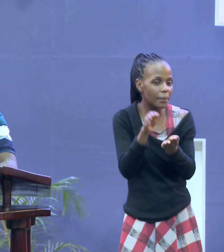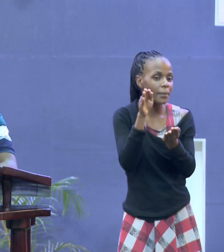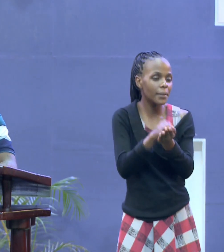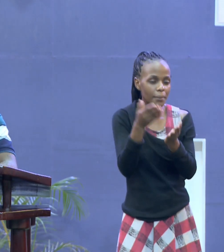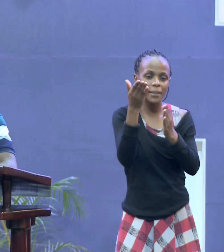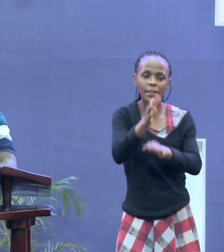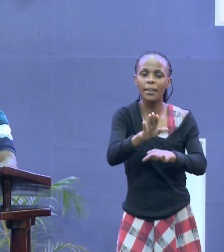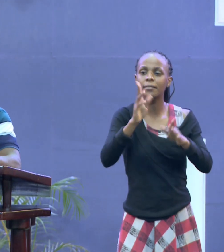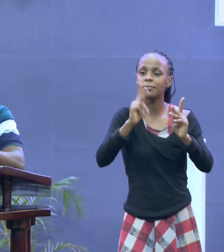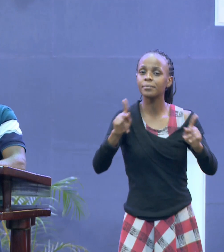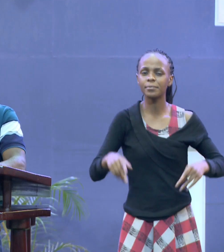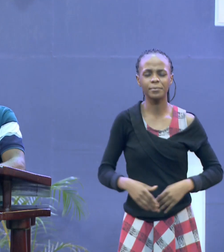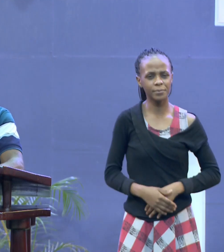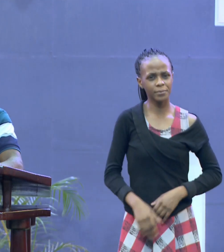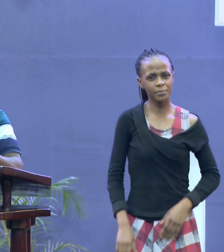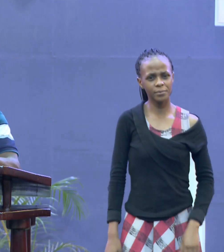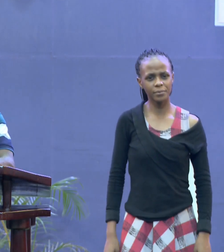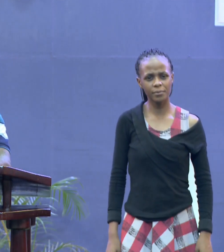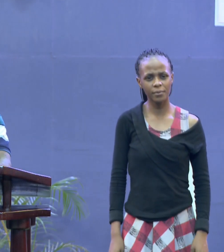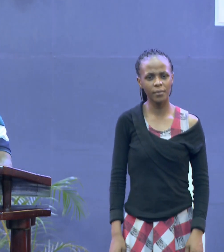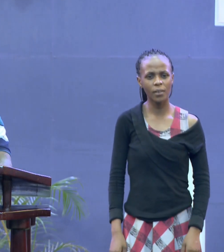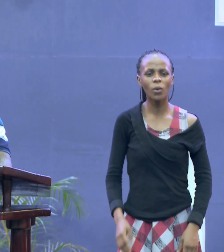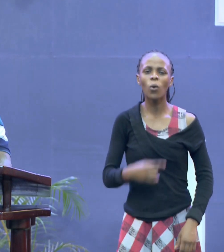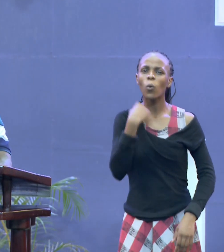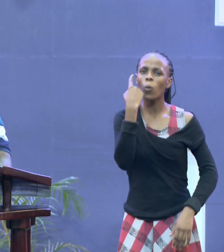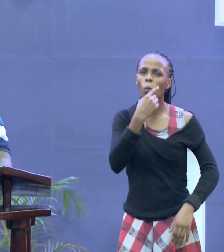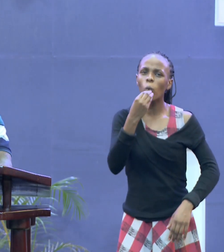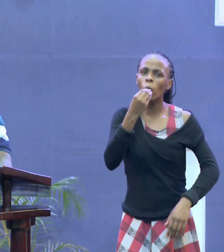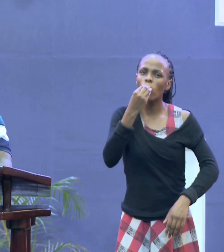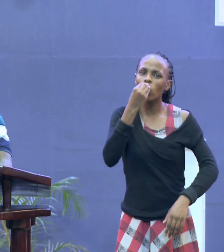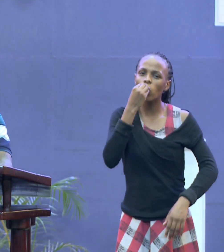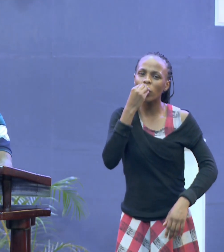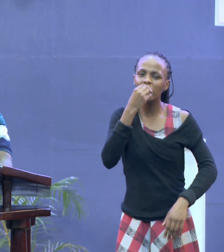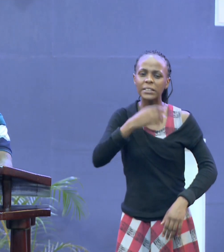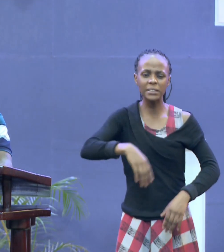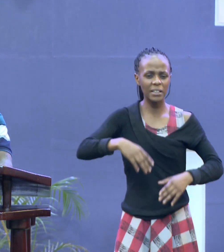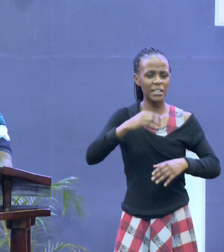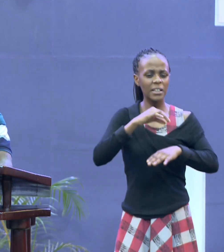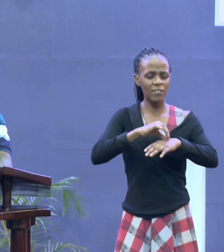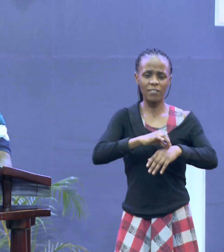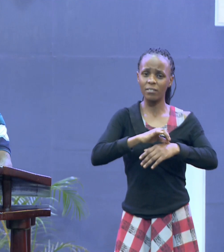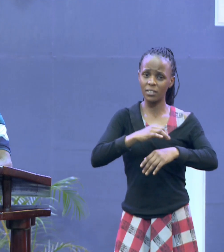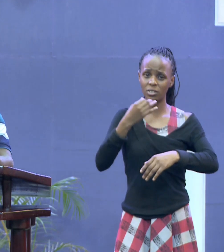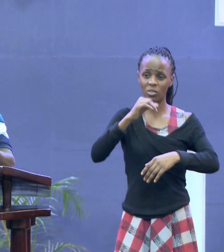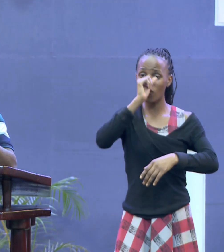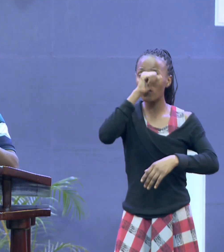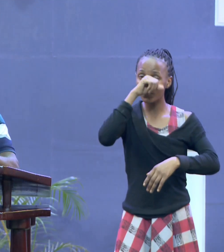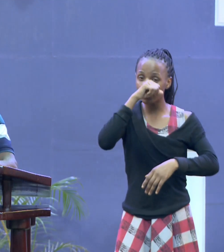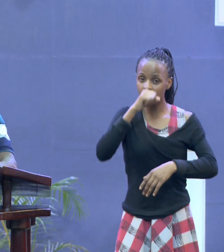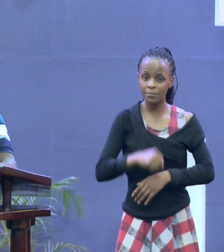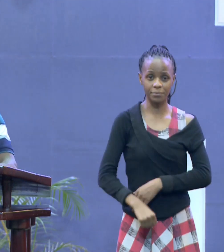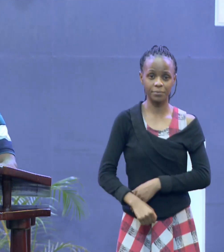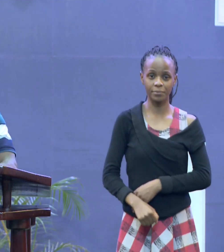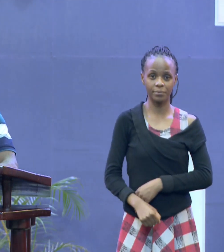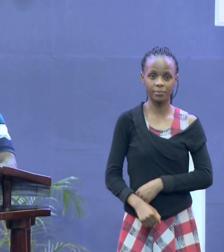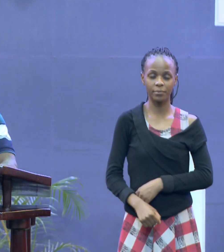ebyechama byebakola. Who eat the flesh of pigs? Abali ennyama y'embizzi. And